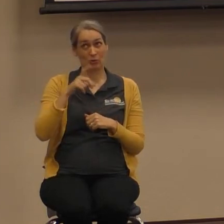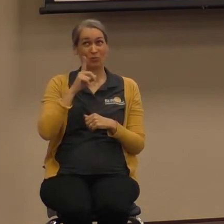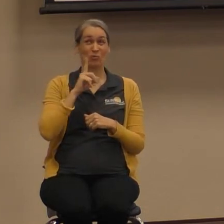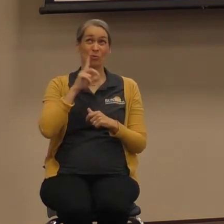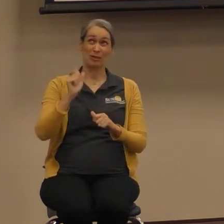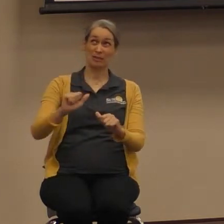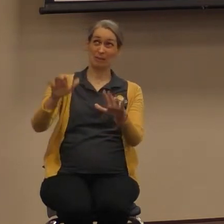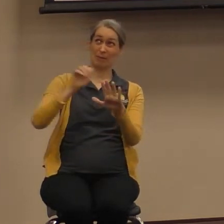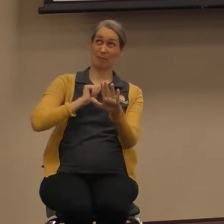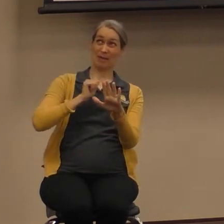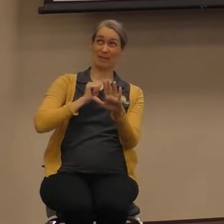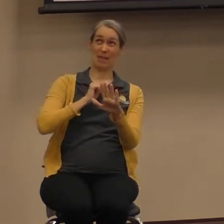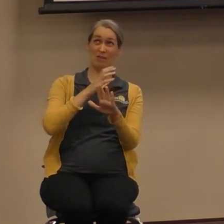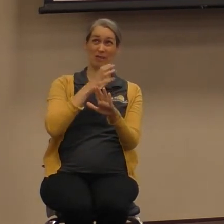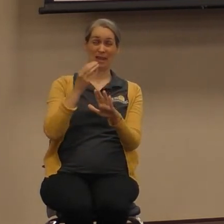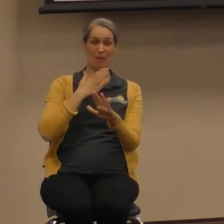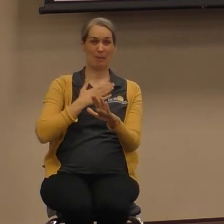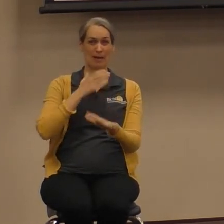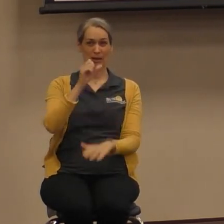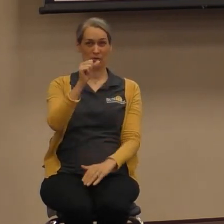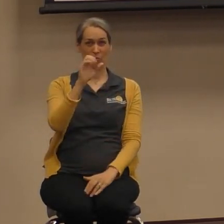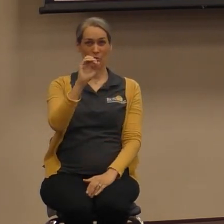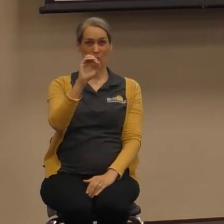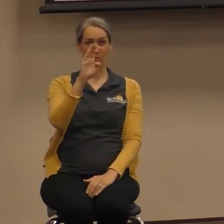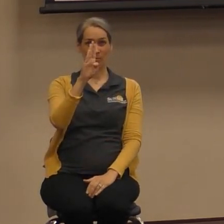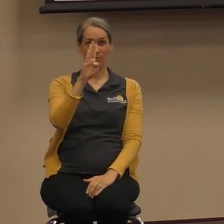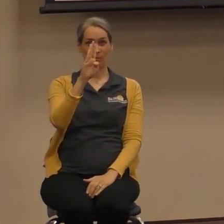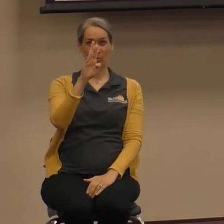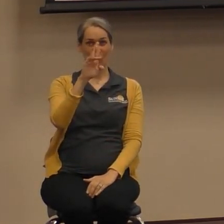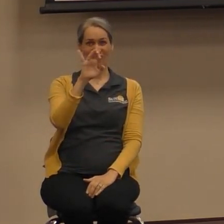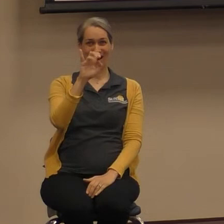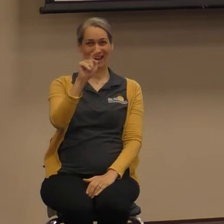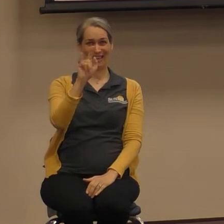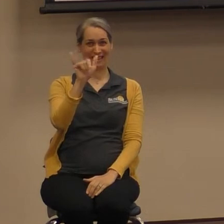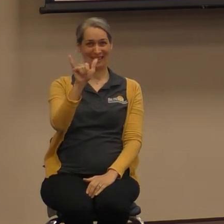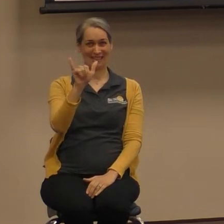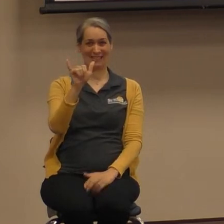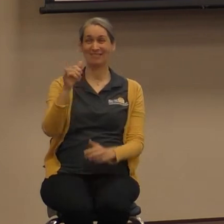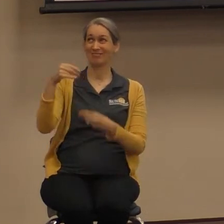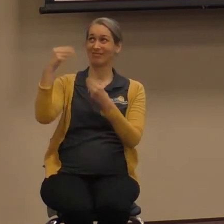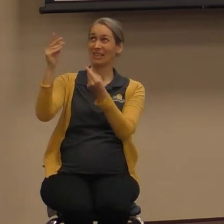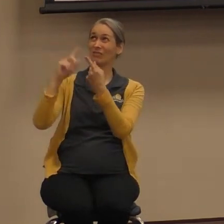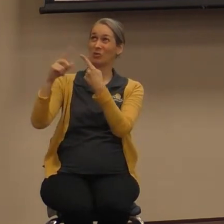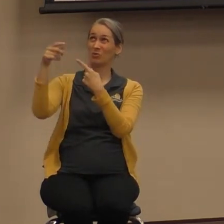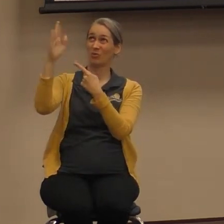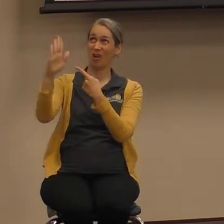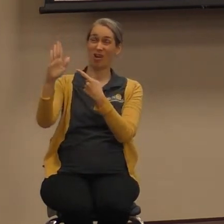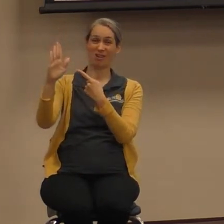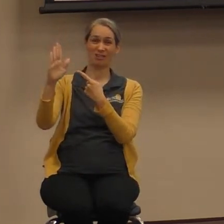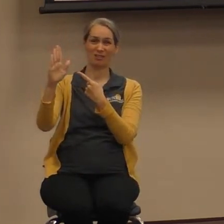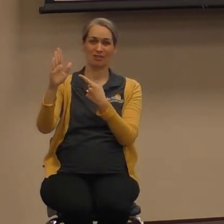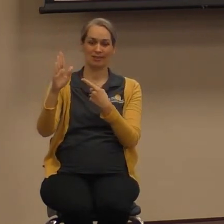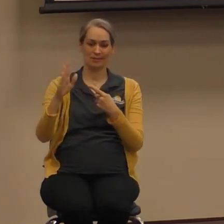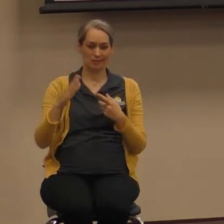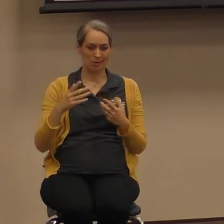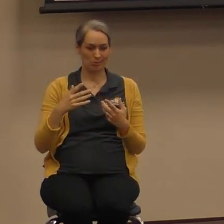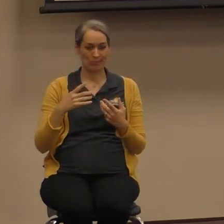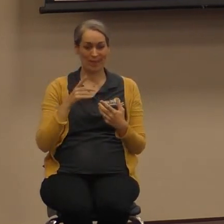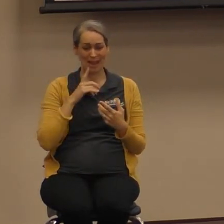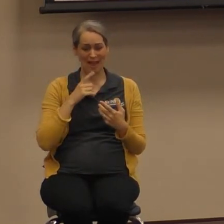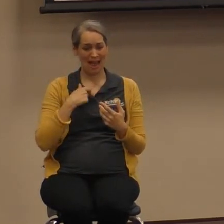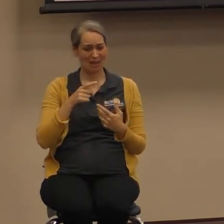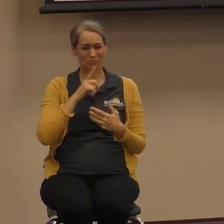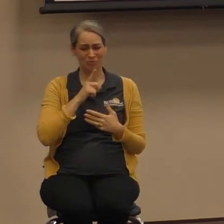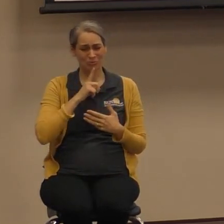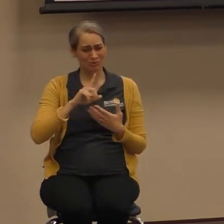put my sobriety in God's hands and start from the bottom up. I hit rock bottom. I truly was suicidal at that